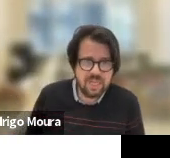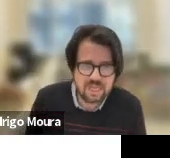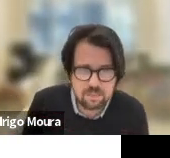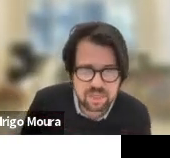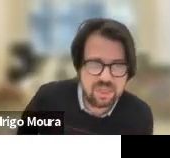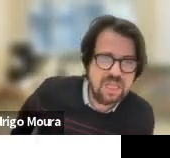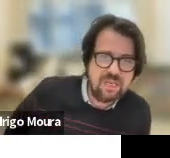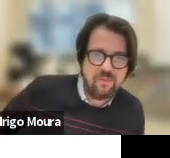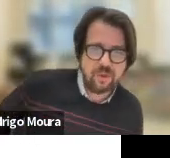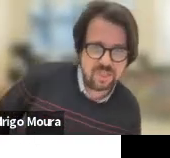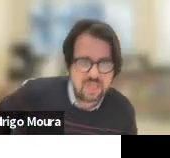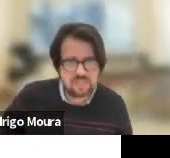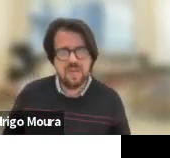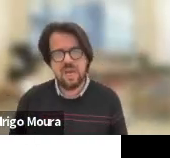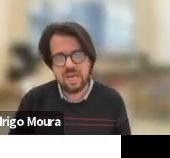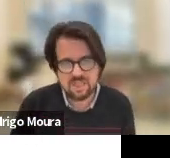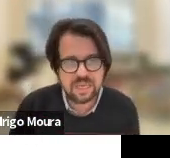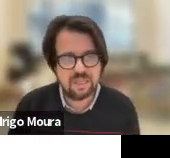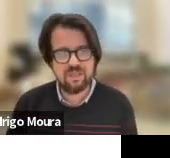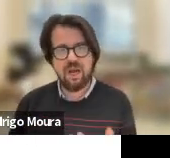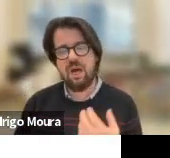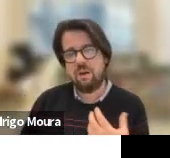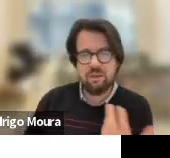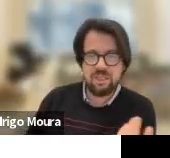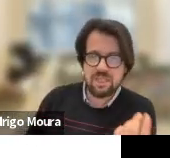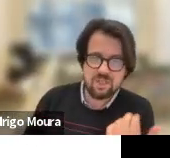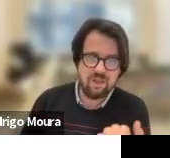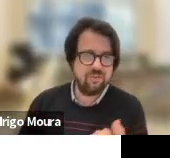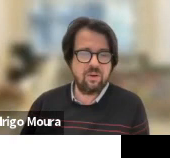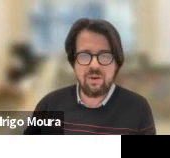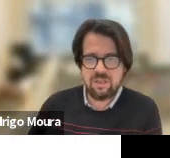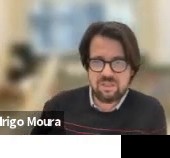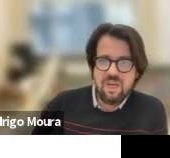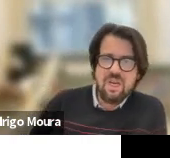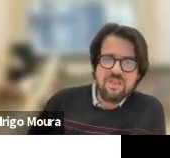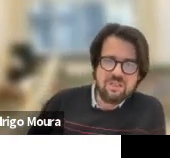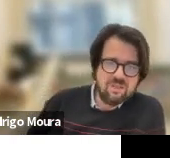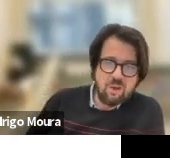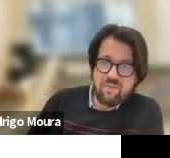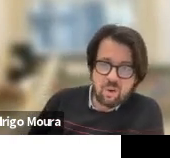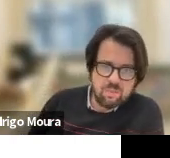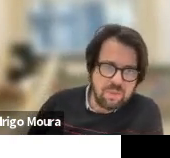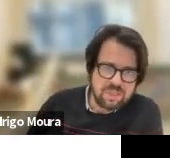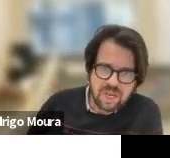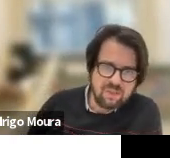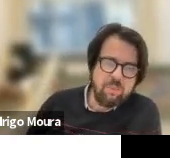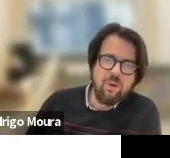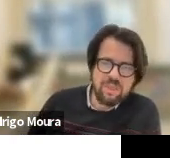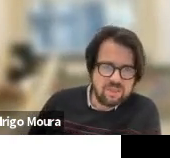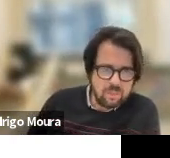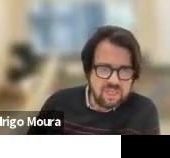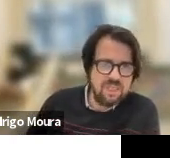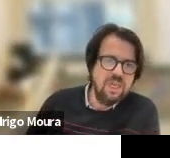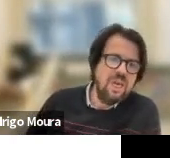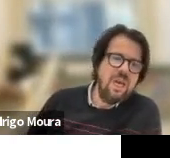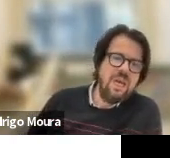participating in an exhibition in 1946, and his paintings called the attention of critics such as Lorival Gomes Machado, Paulo Mendes